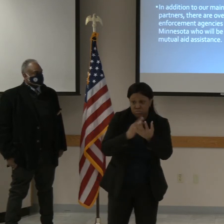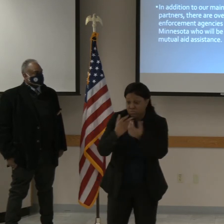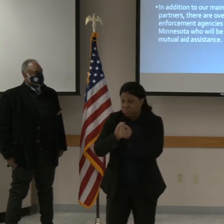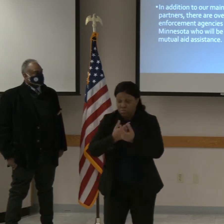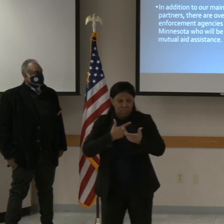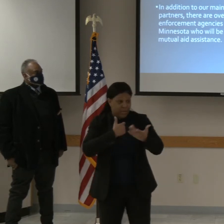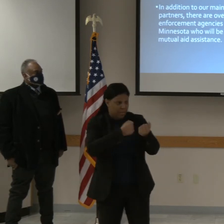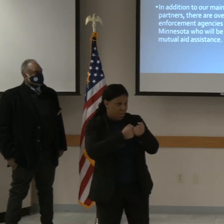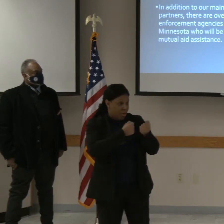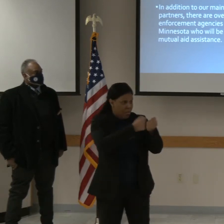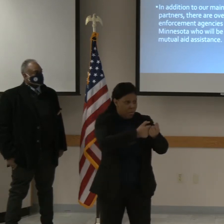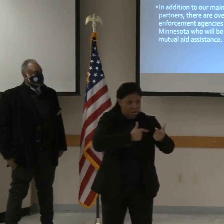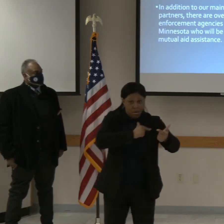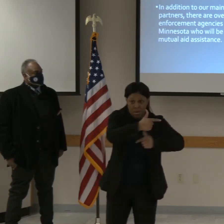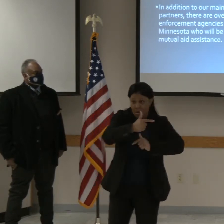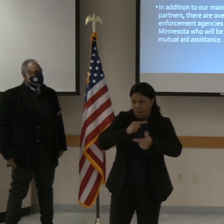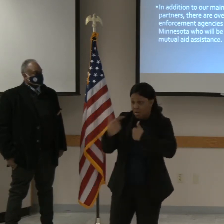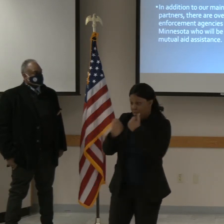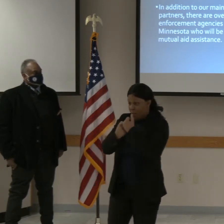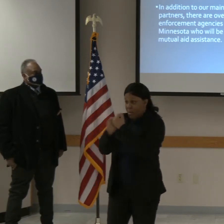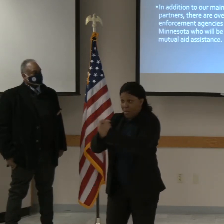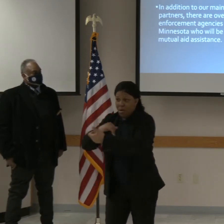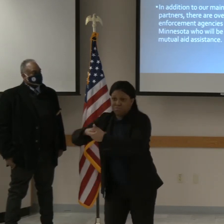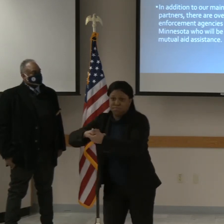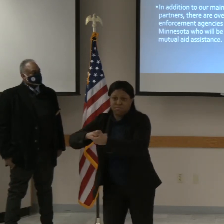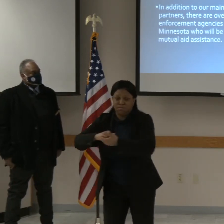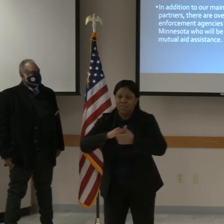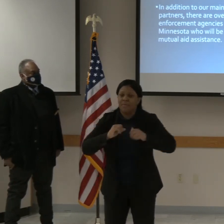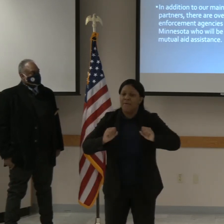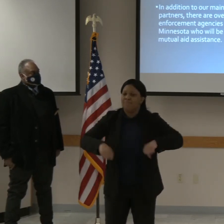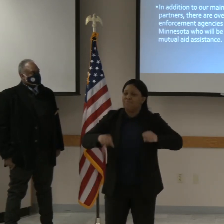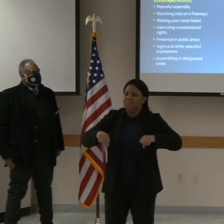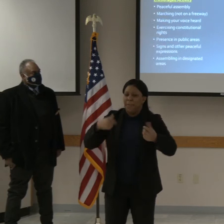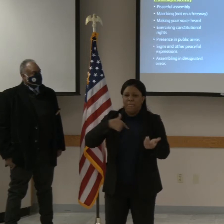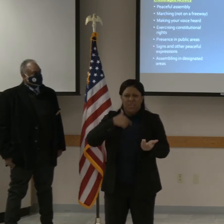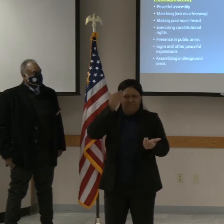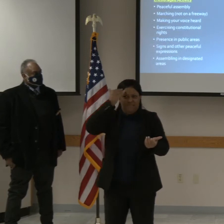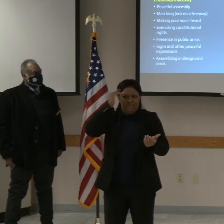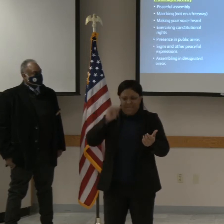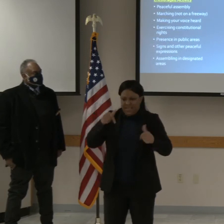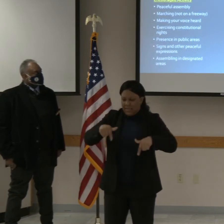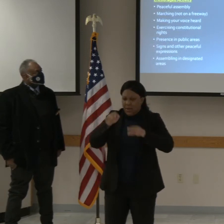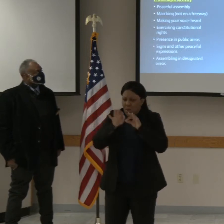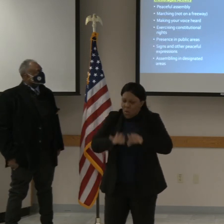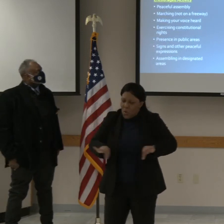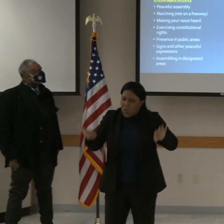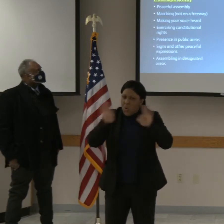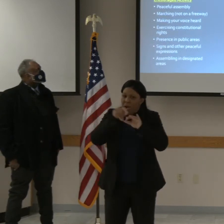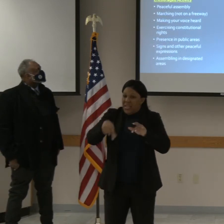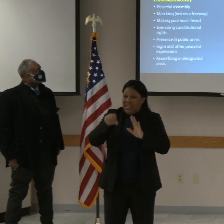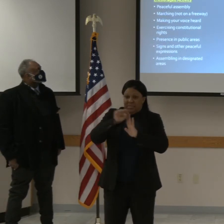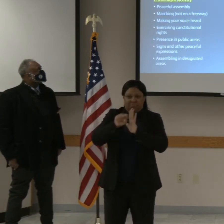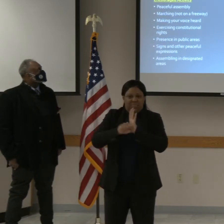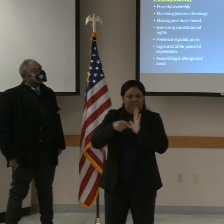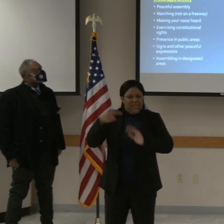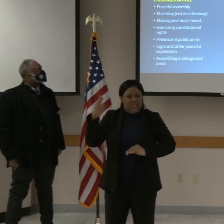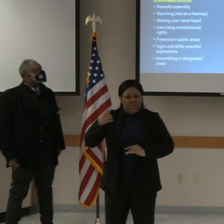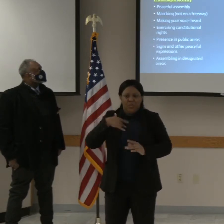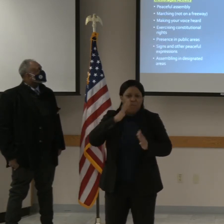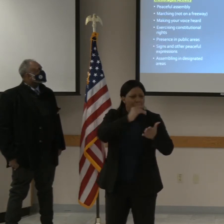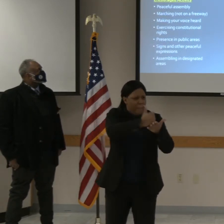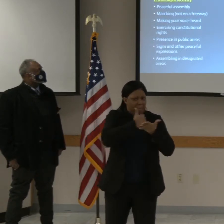safely get the community through this period of time in our state's history. Last slide. You'll see a list of a couple